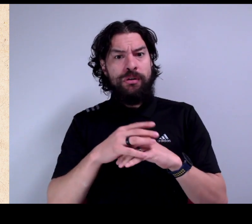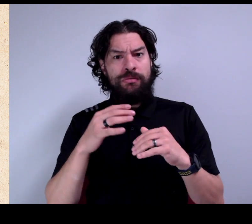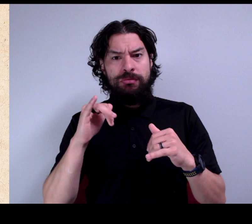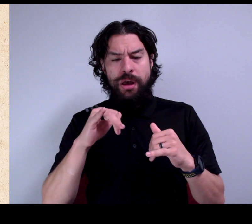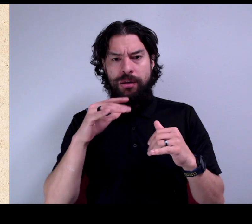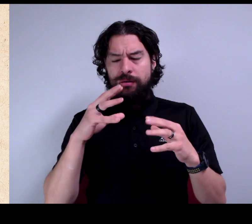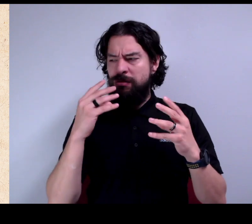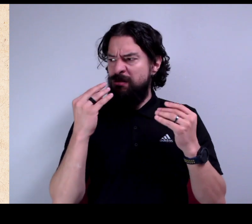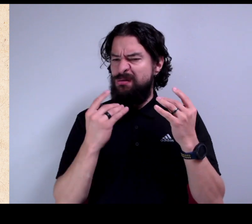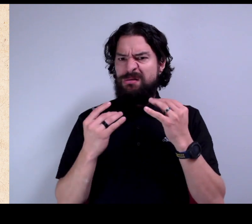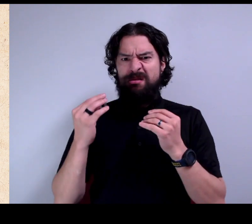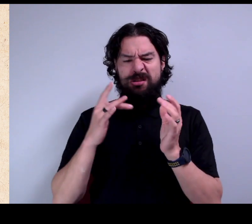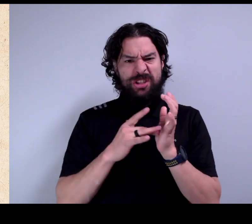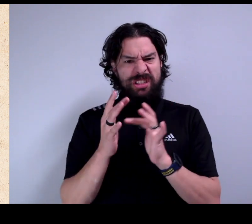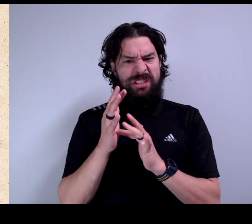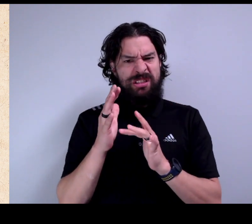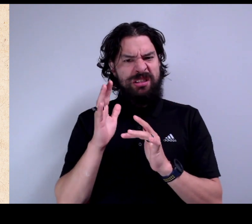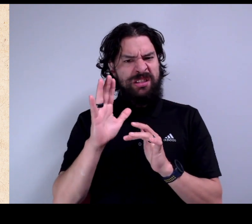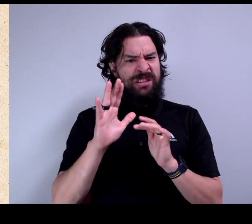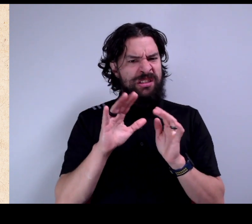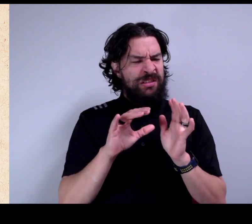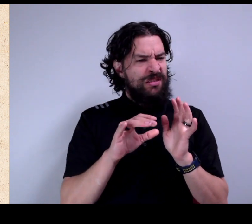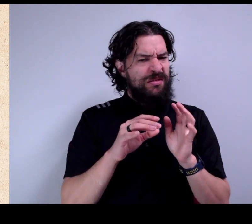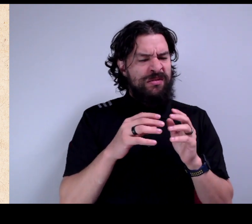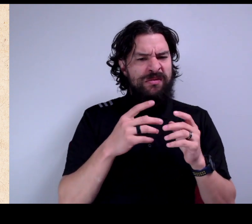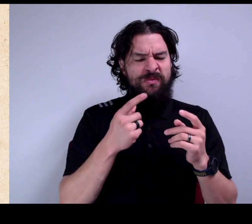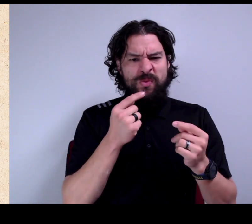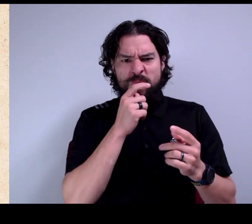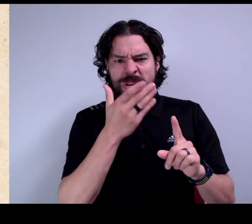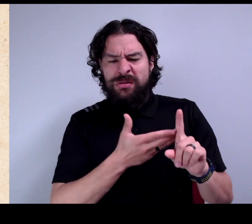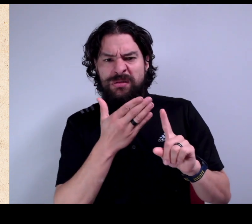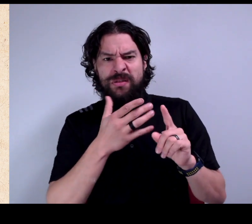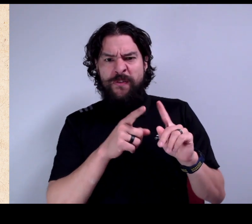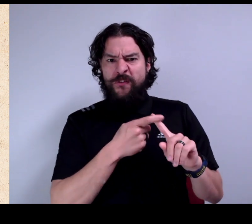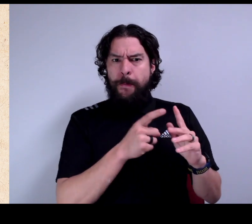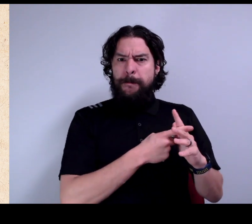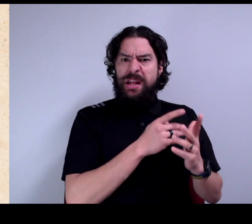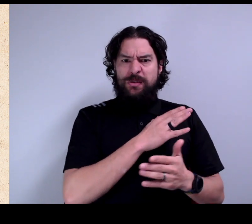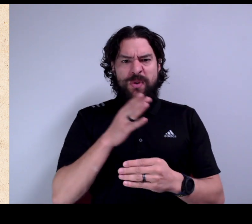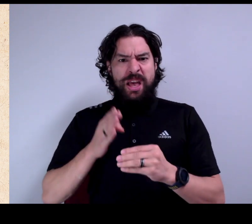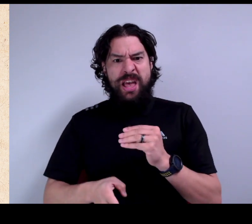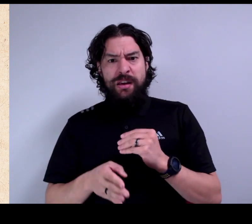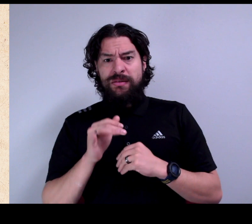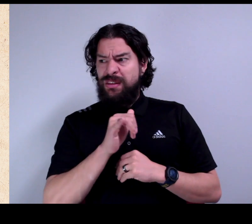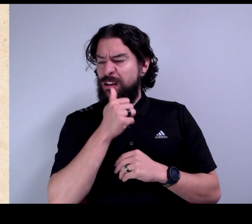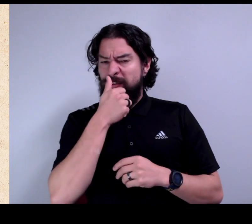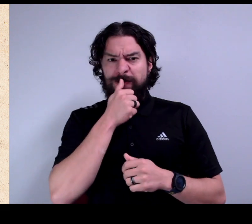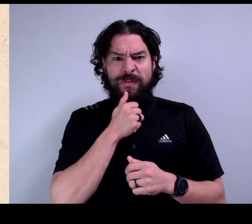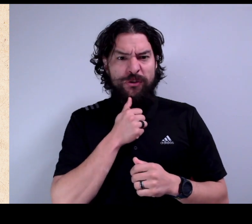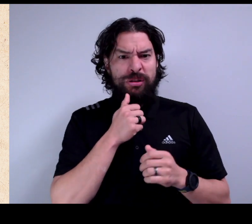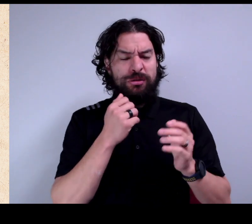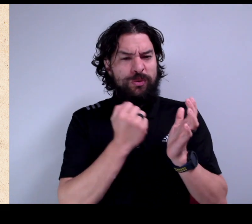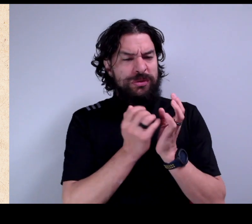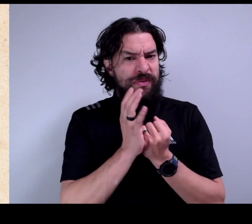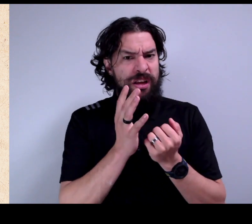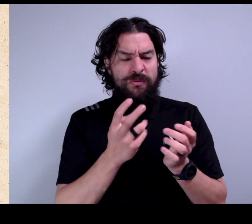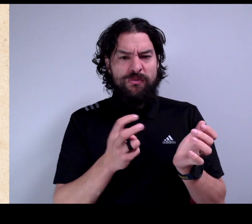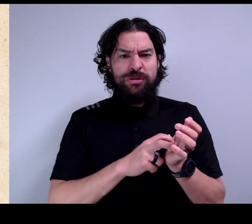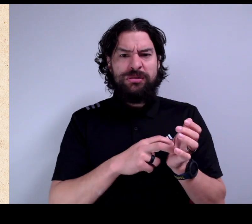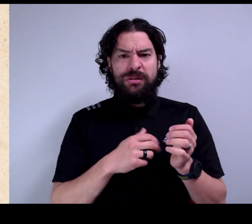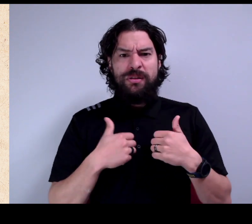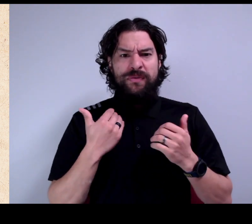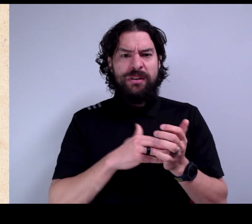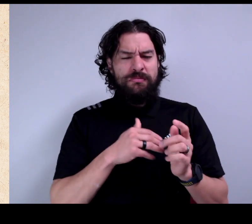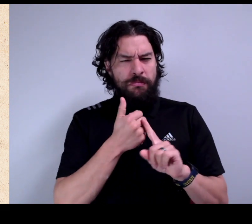on the shocking claim that puzzled Jesus' disciples from beginning to end, that it's the suffering, crucified, and risen